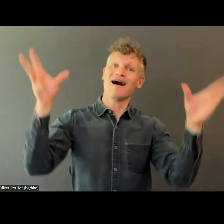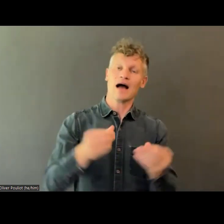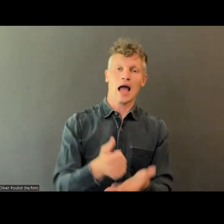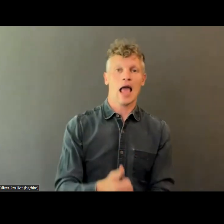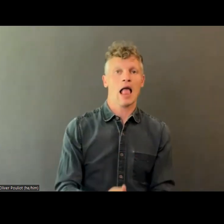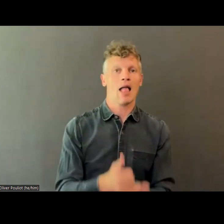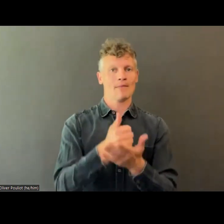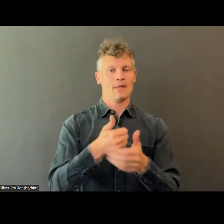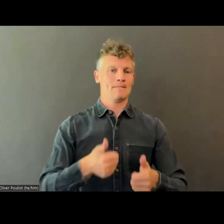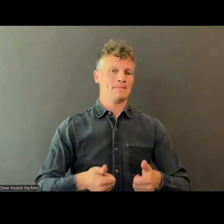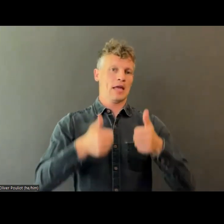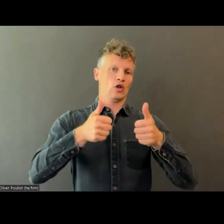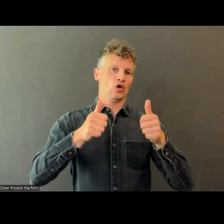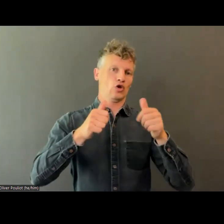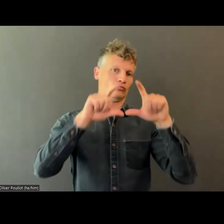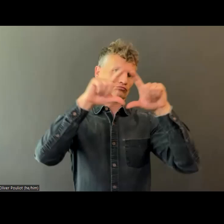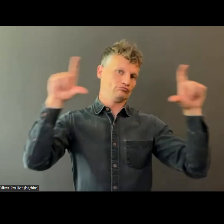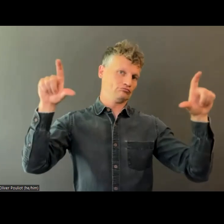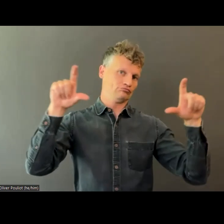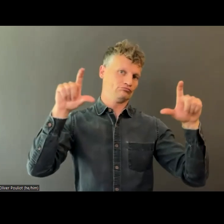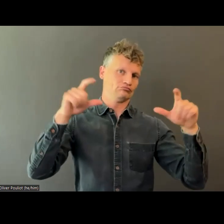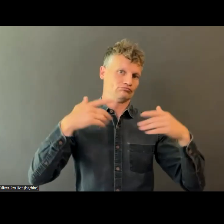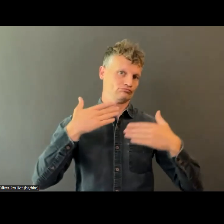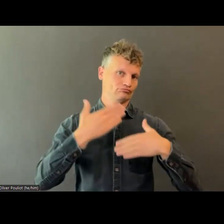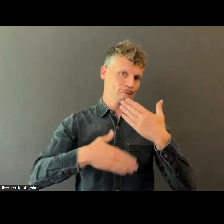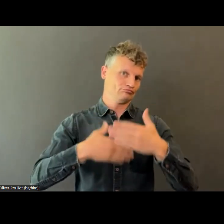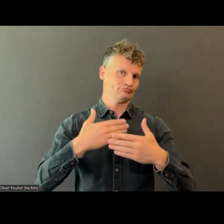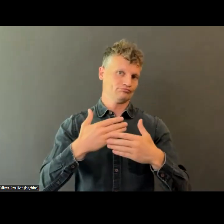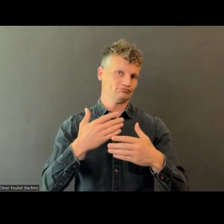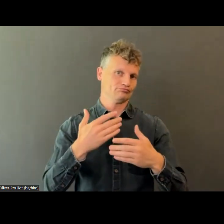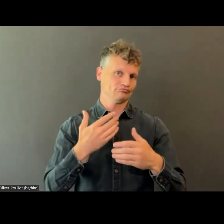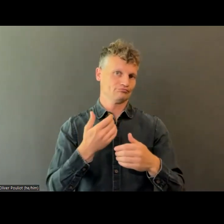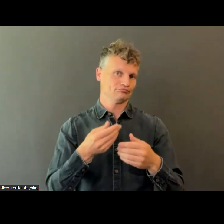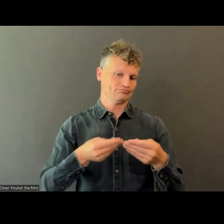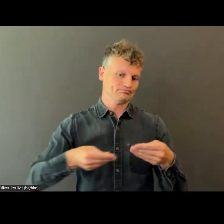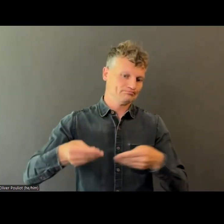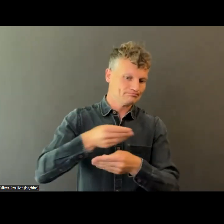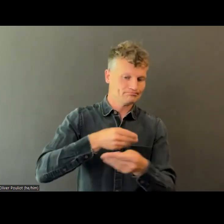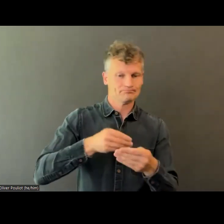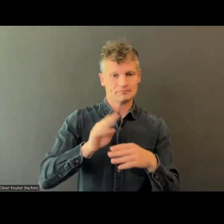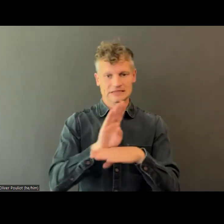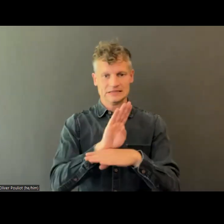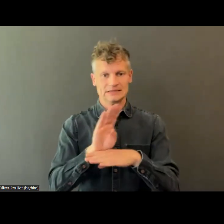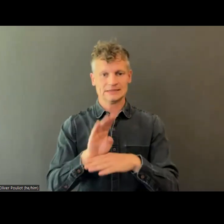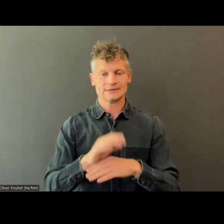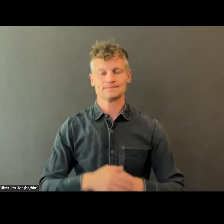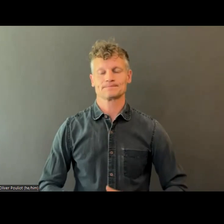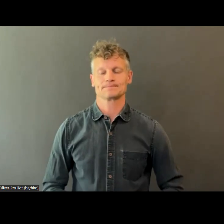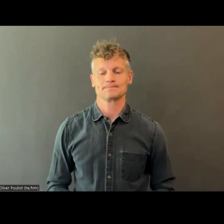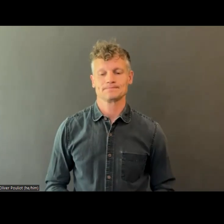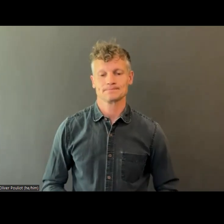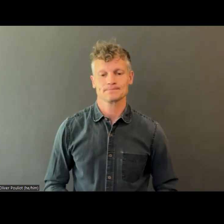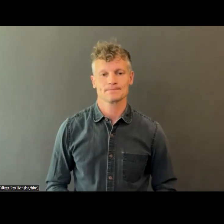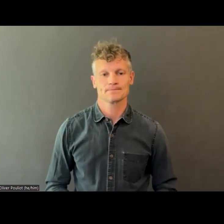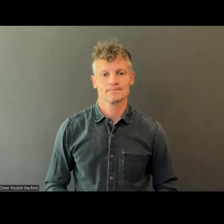new geographies, or as alternatively, develop suppliers in that local geography to